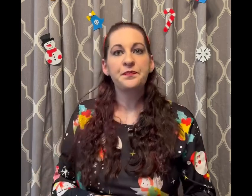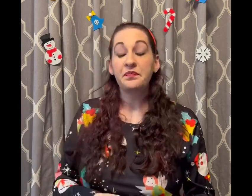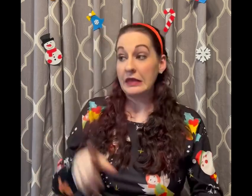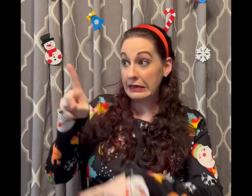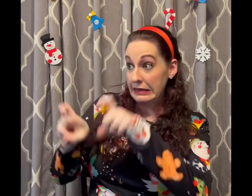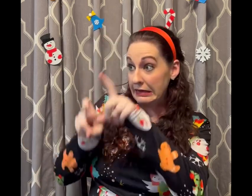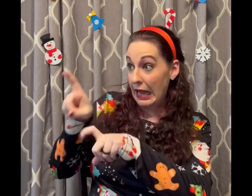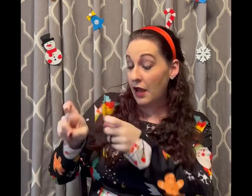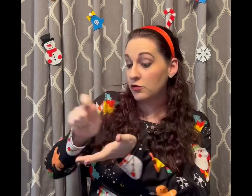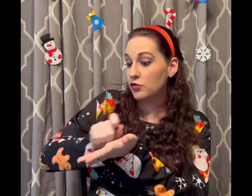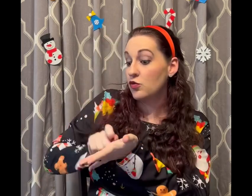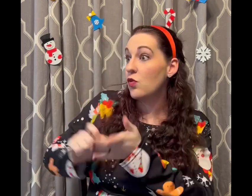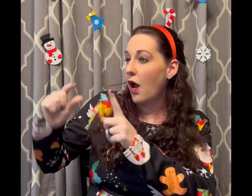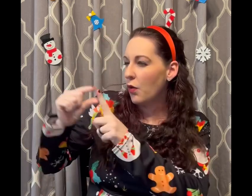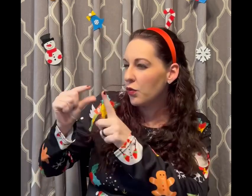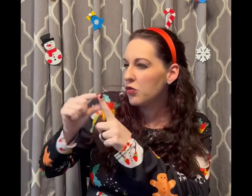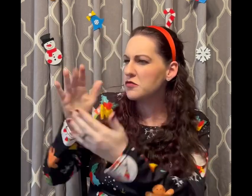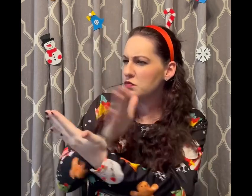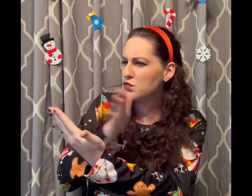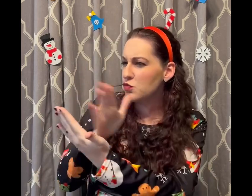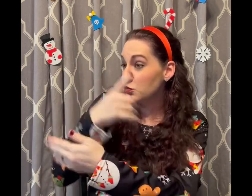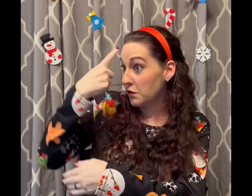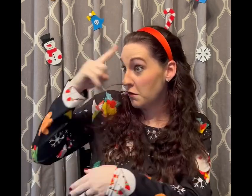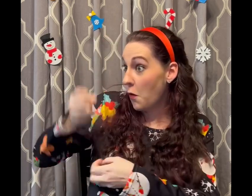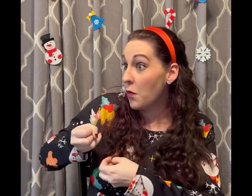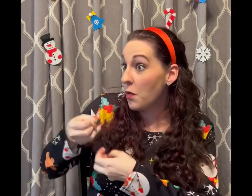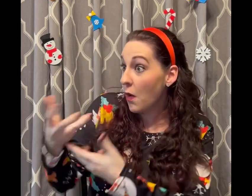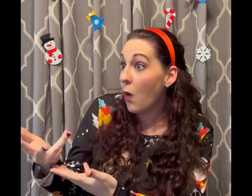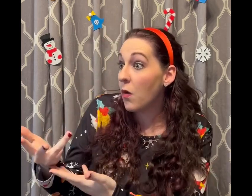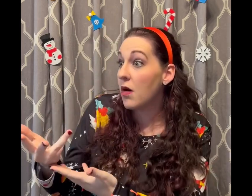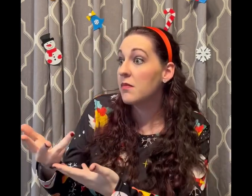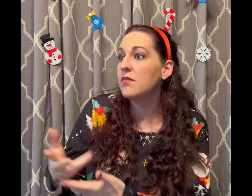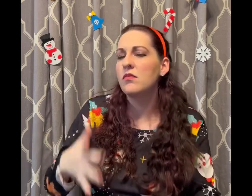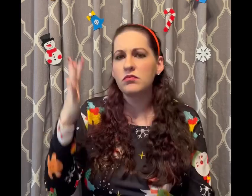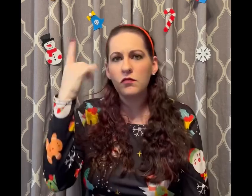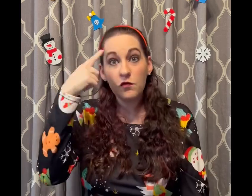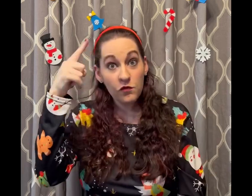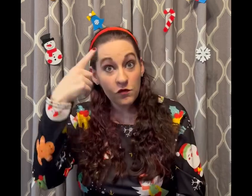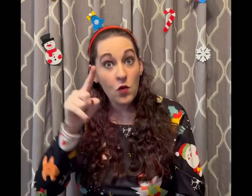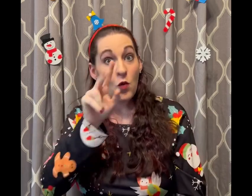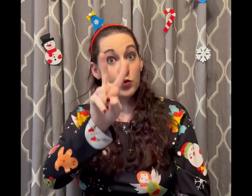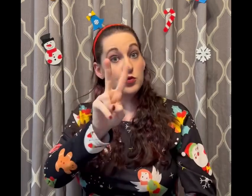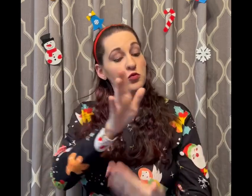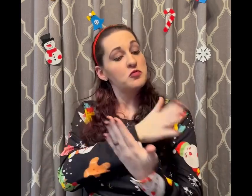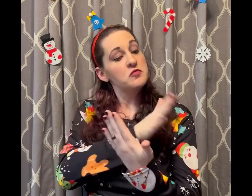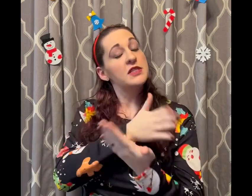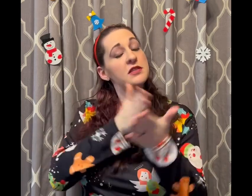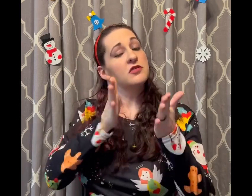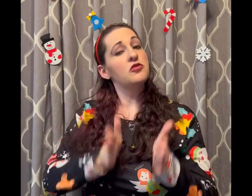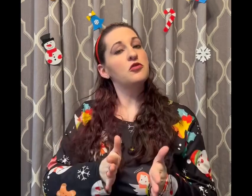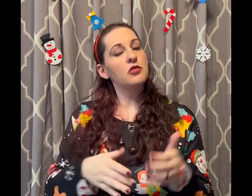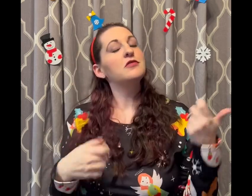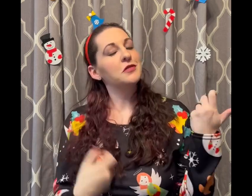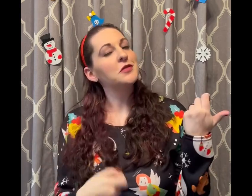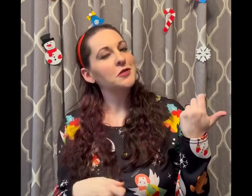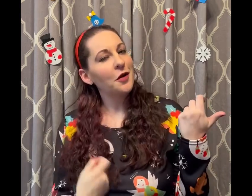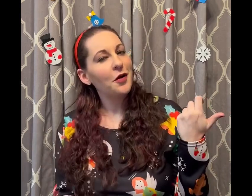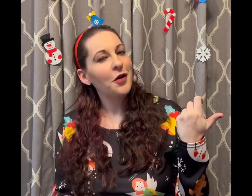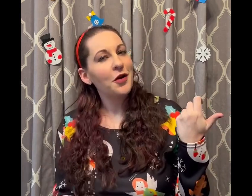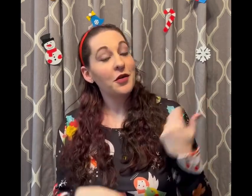Gruber if he would write music for his poem, and that he might write it for 2 solo voices and guitar accompaniment. Because